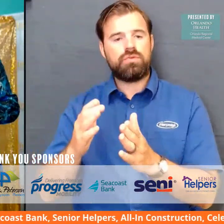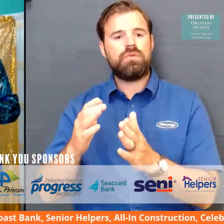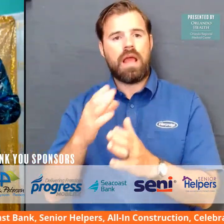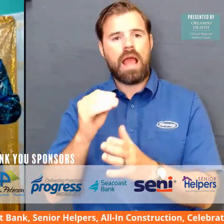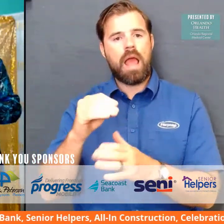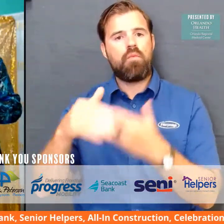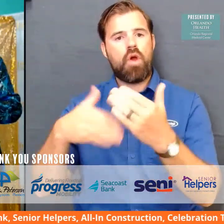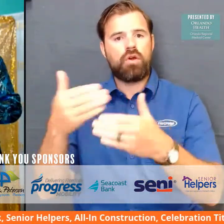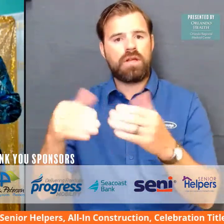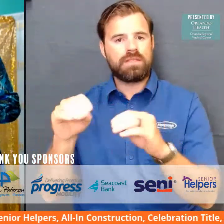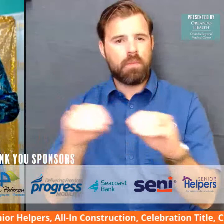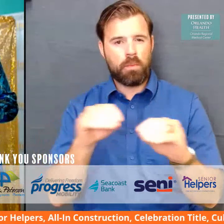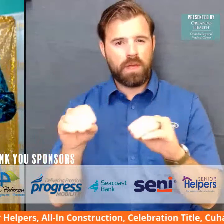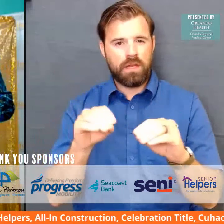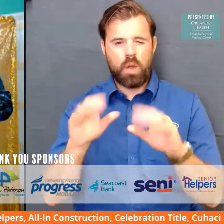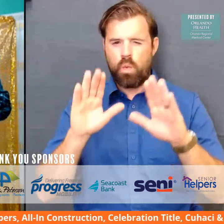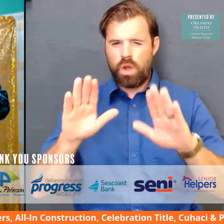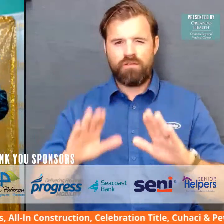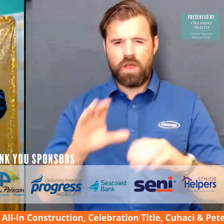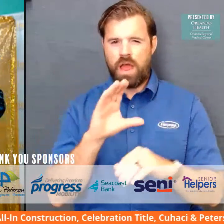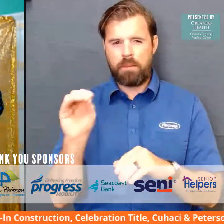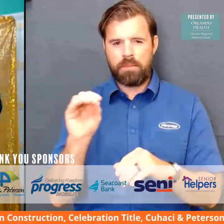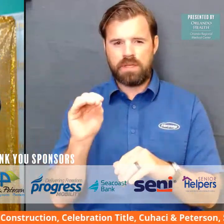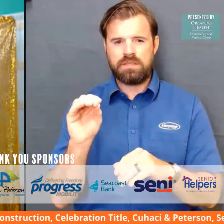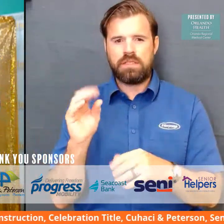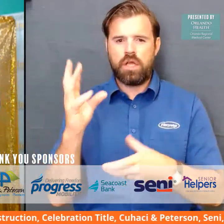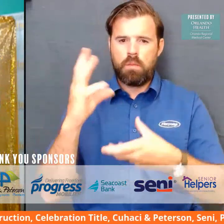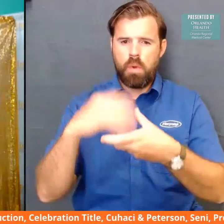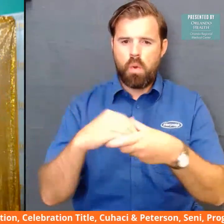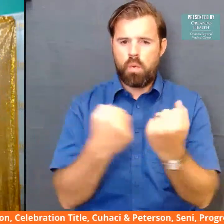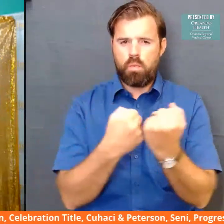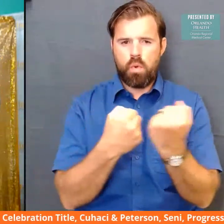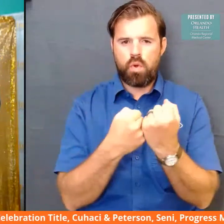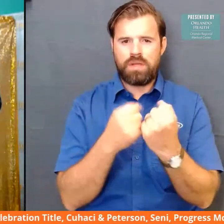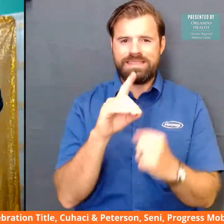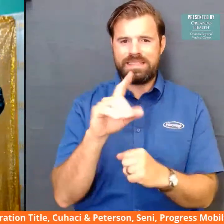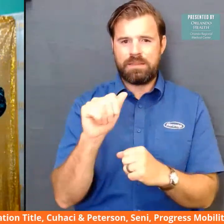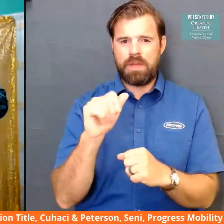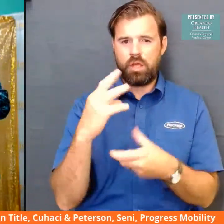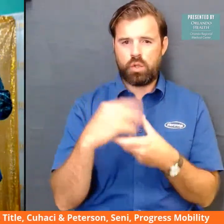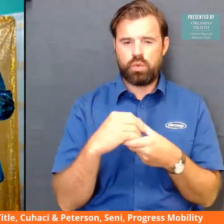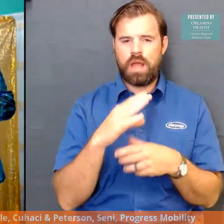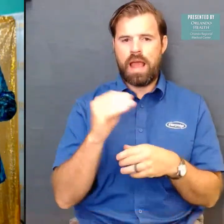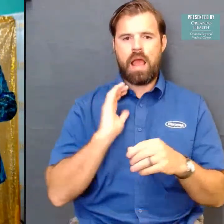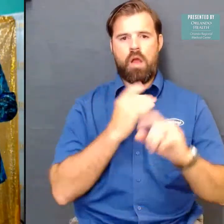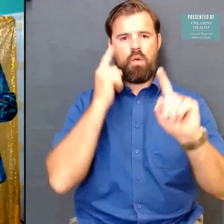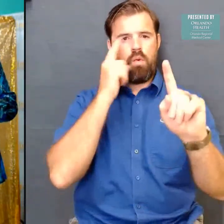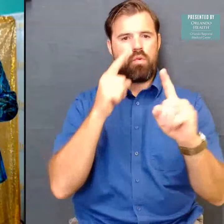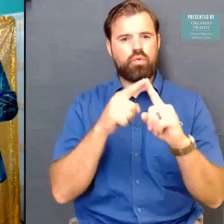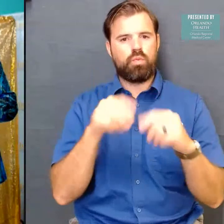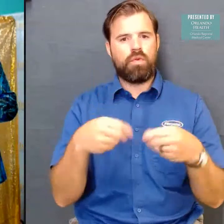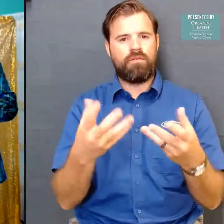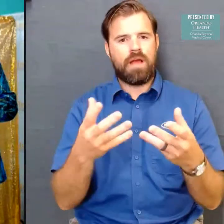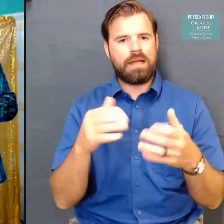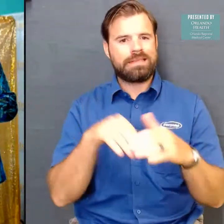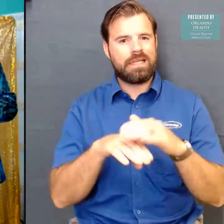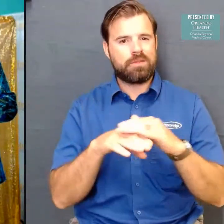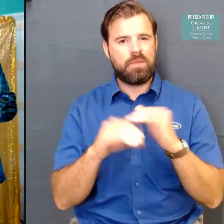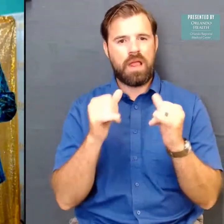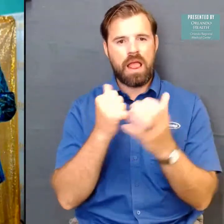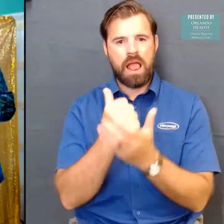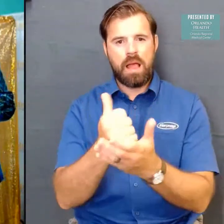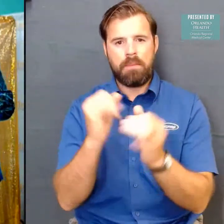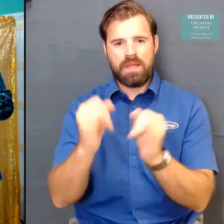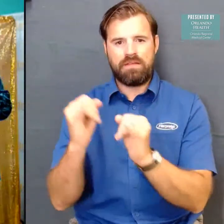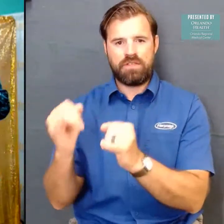Mobility. These wonderful companies support disability inclusion and the mission to make our community accessible and help